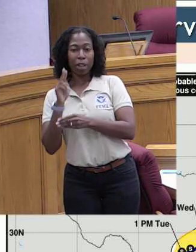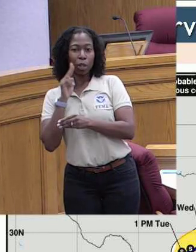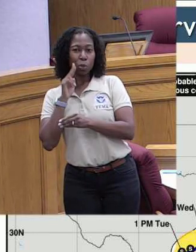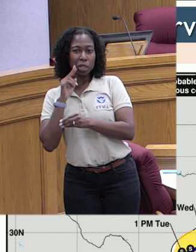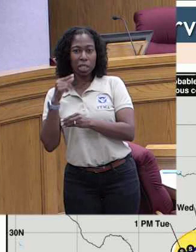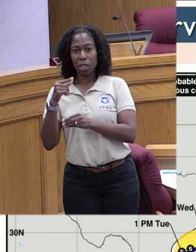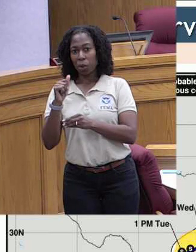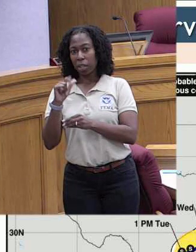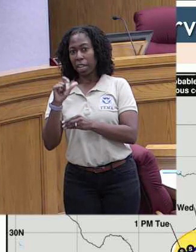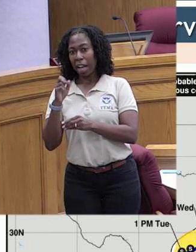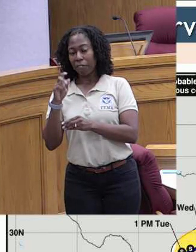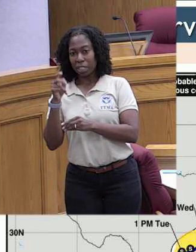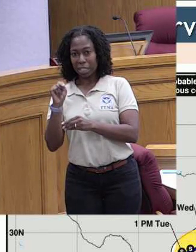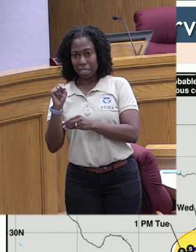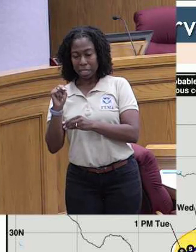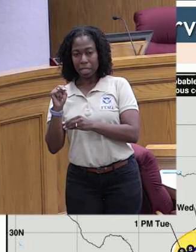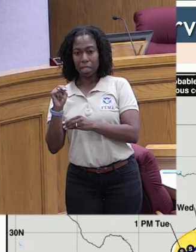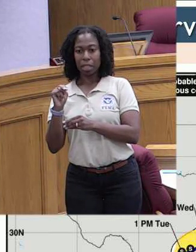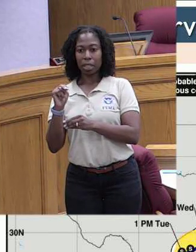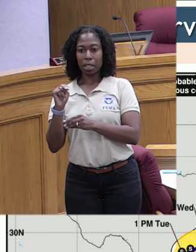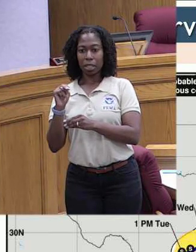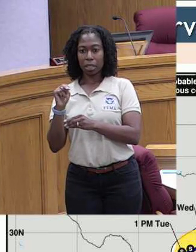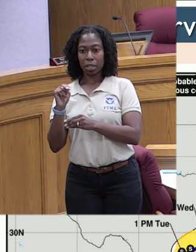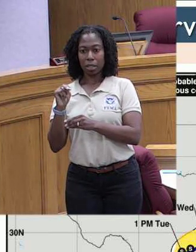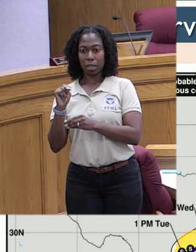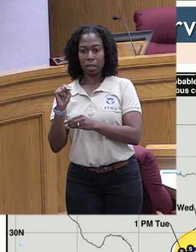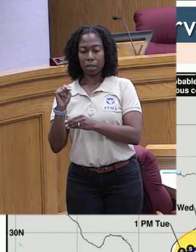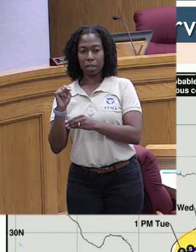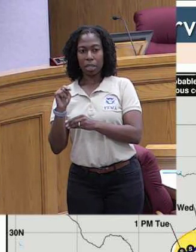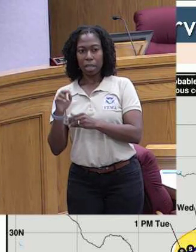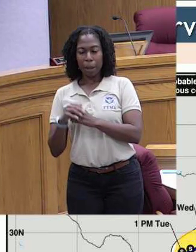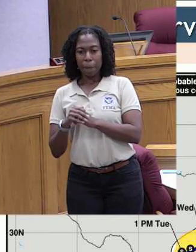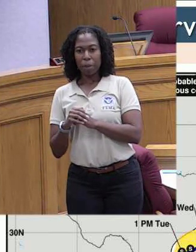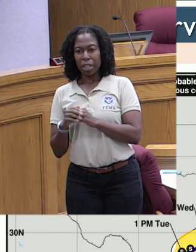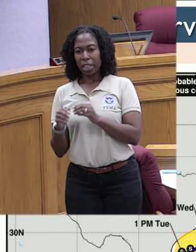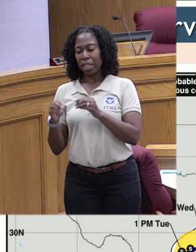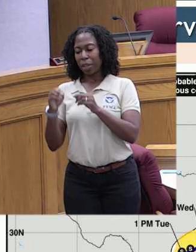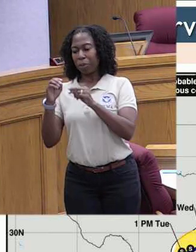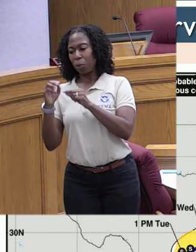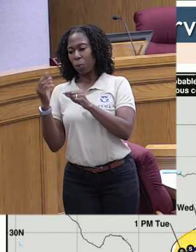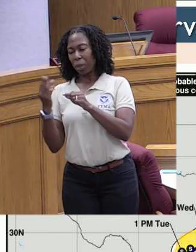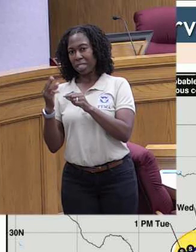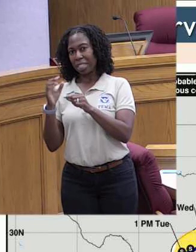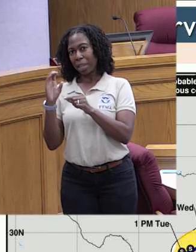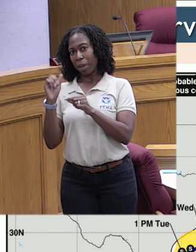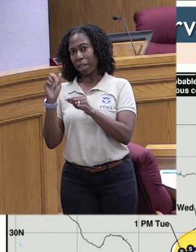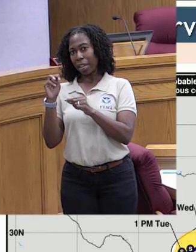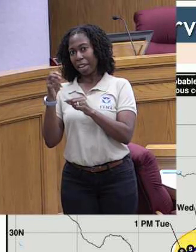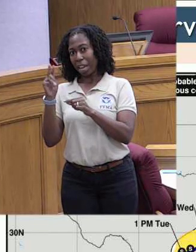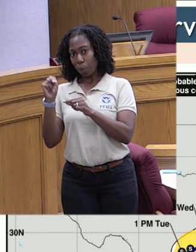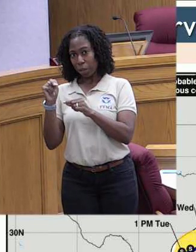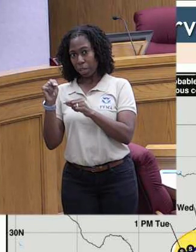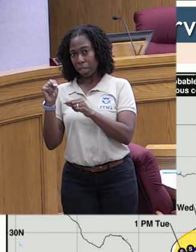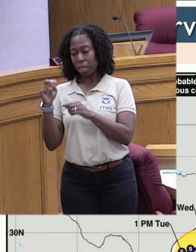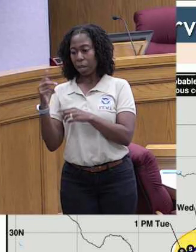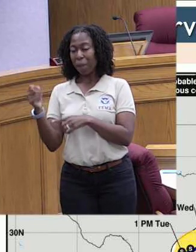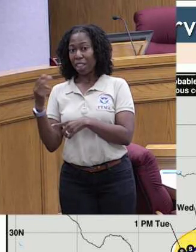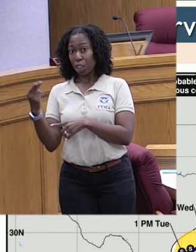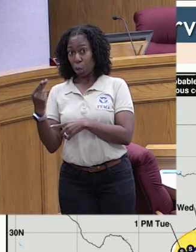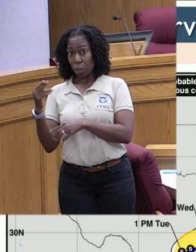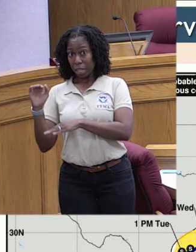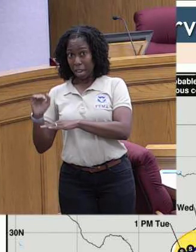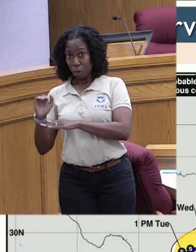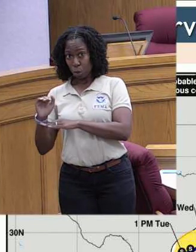by Wednesday night up to Cameron, by Thursday afternoon up there, getting ready to go